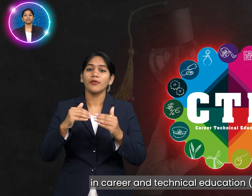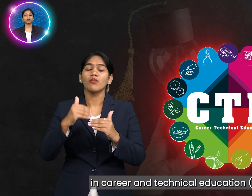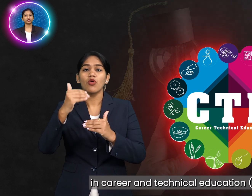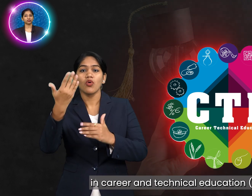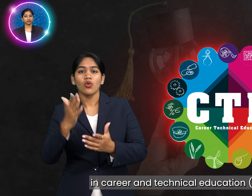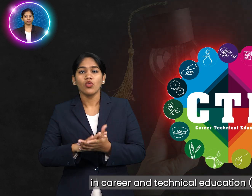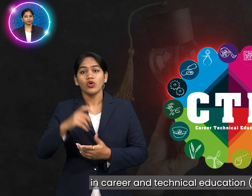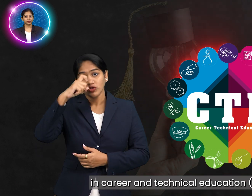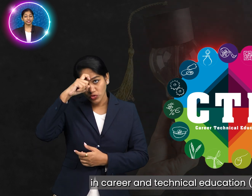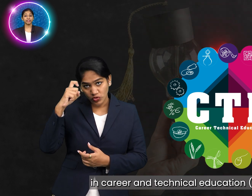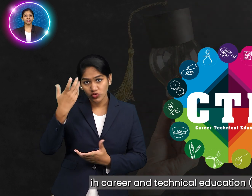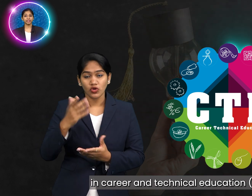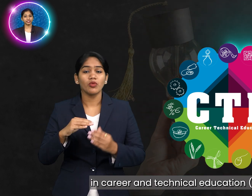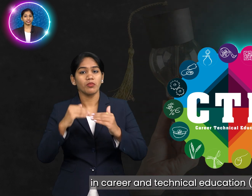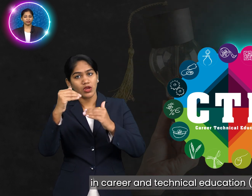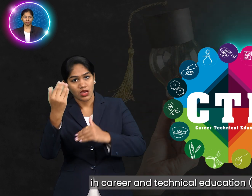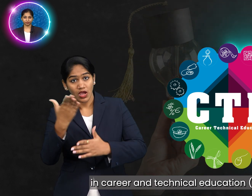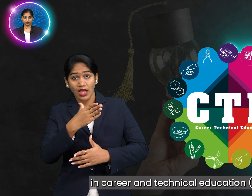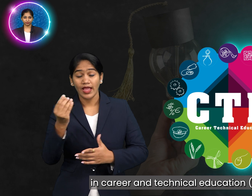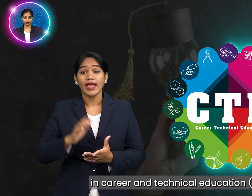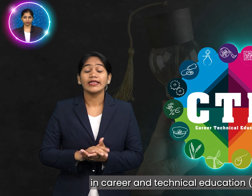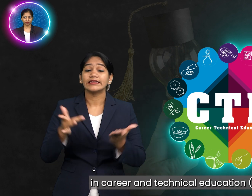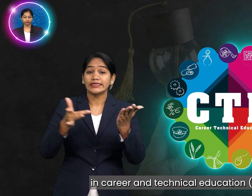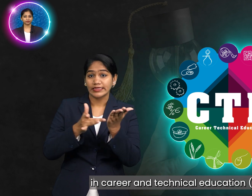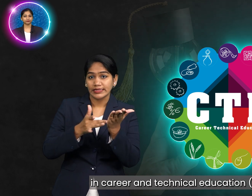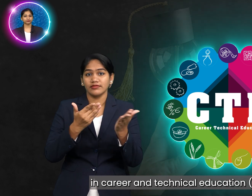technical education (CTE).